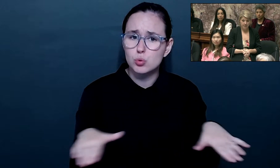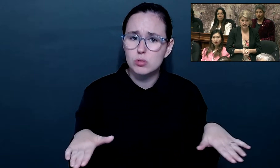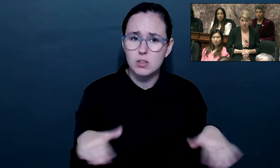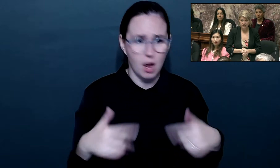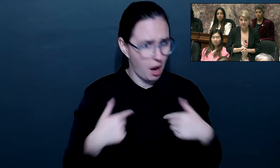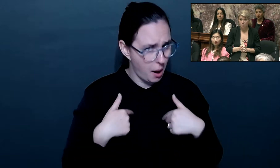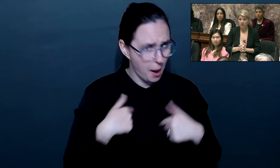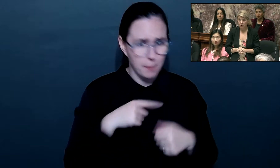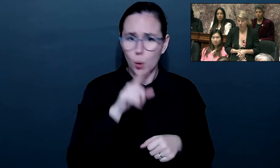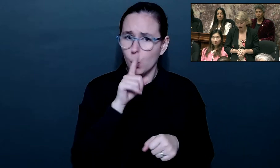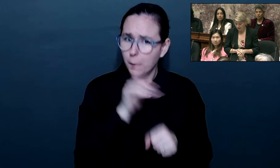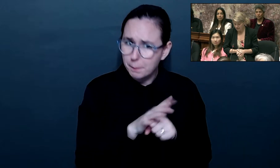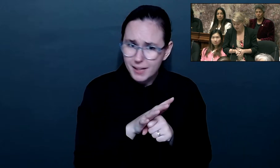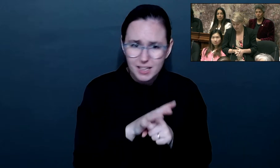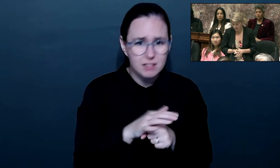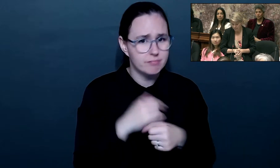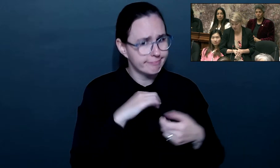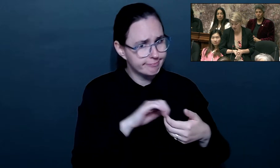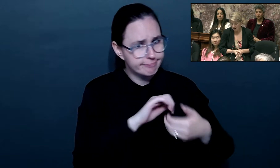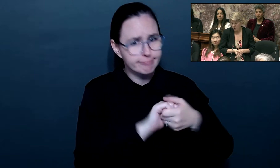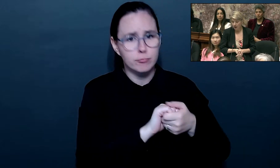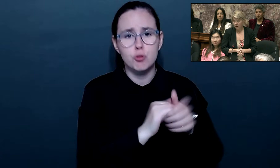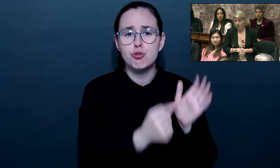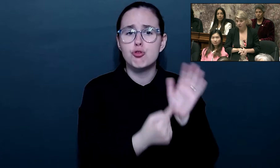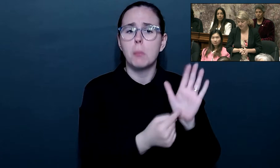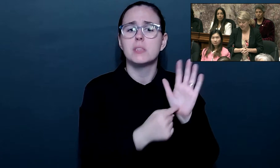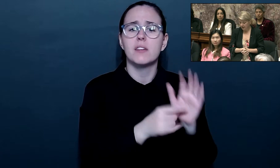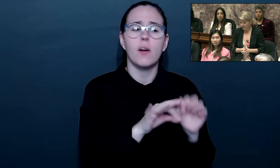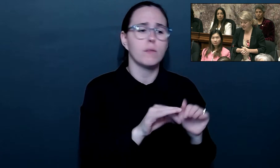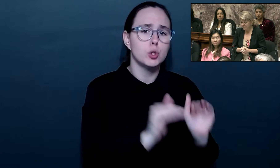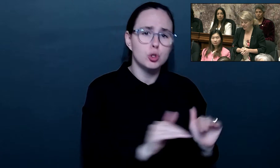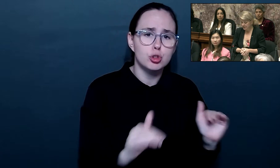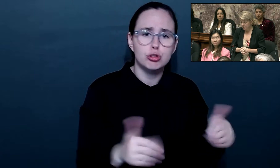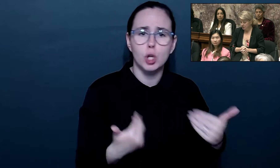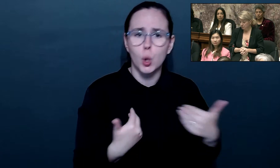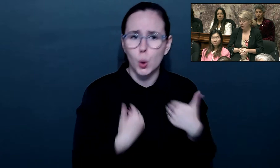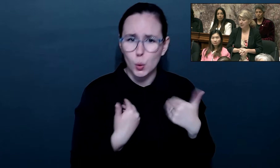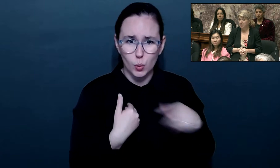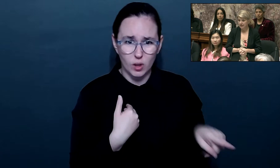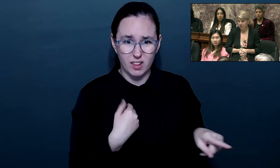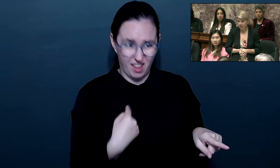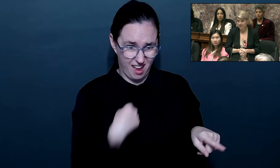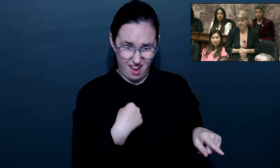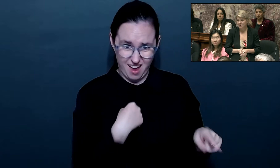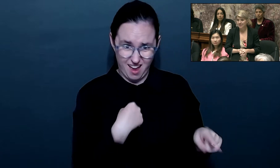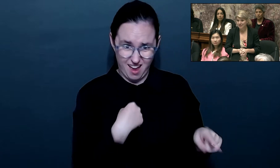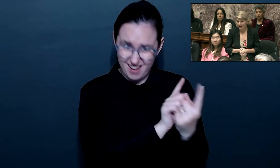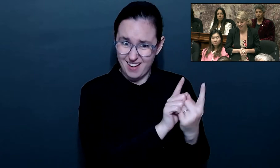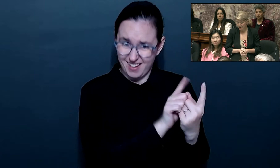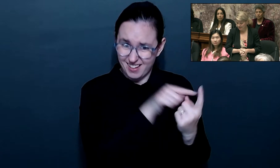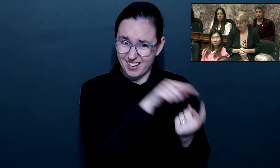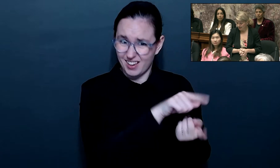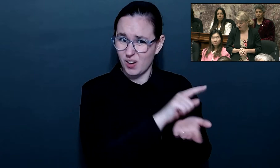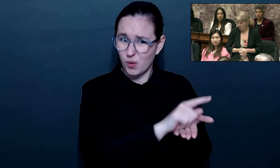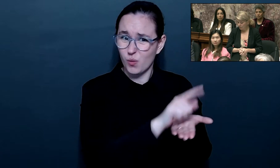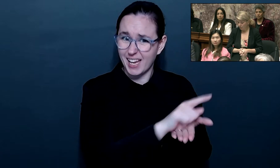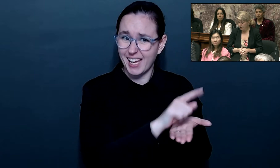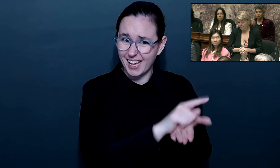her recommendations. I want to correct the member opposite. Of the 72 recommendations